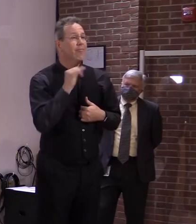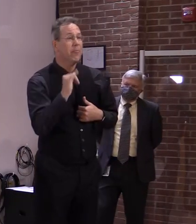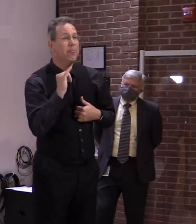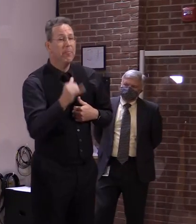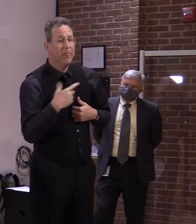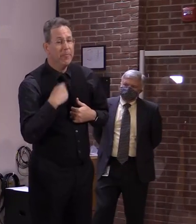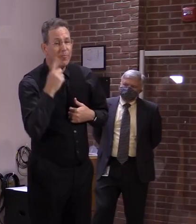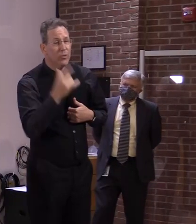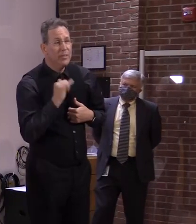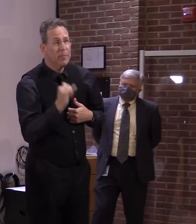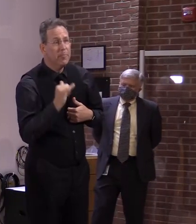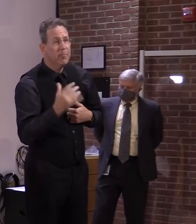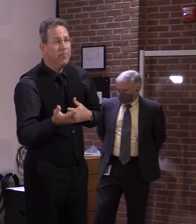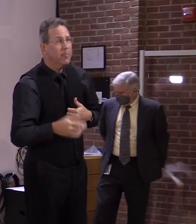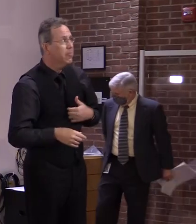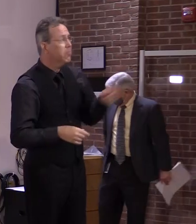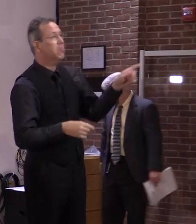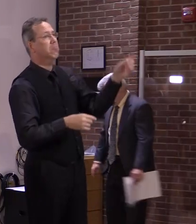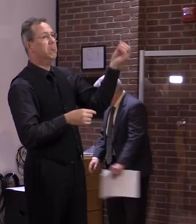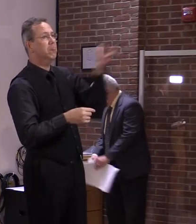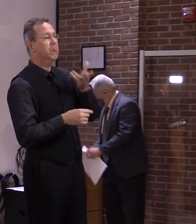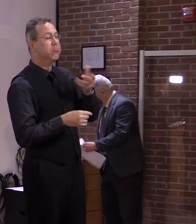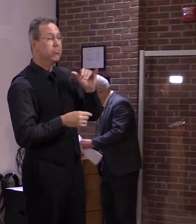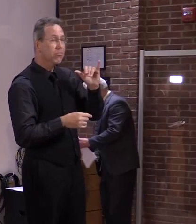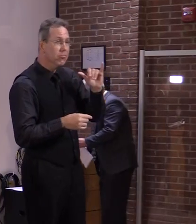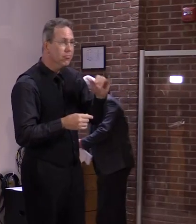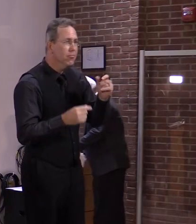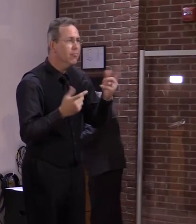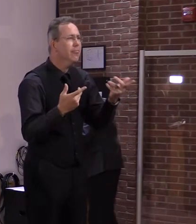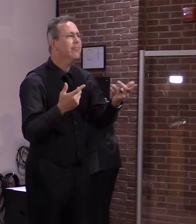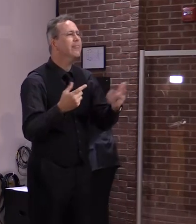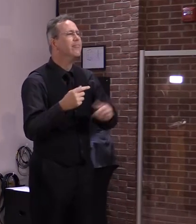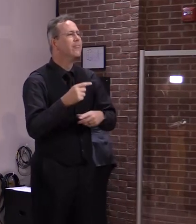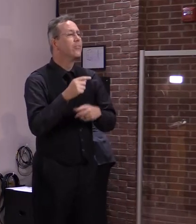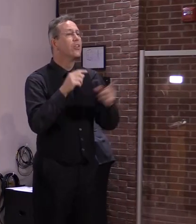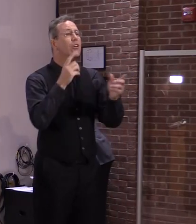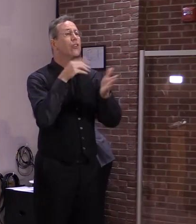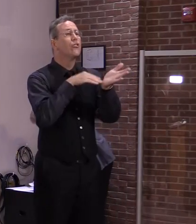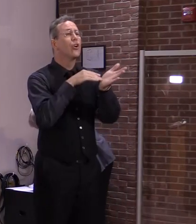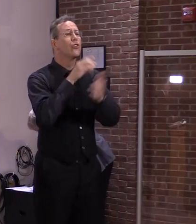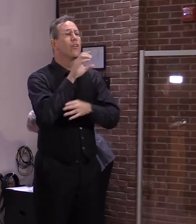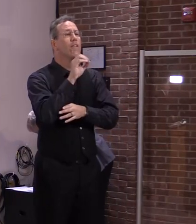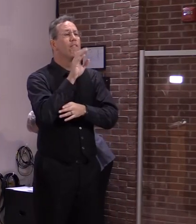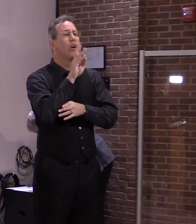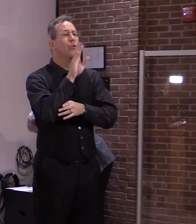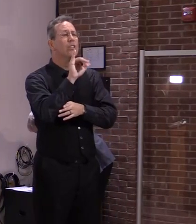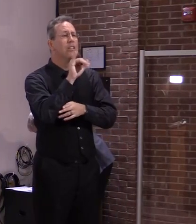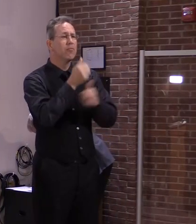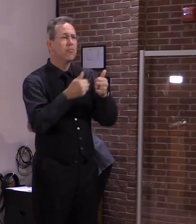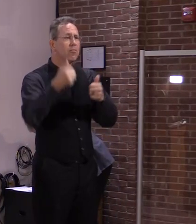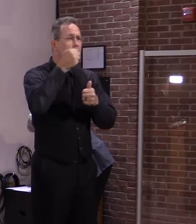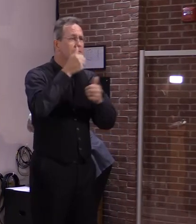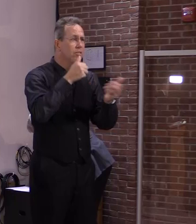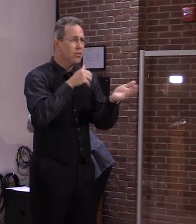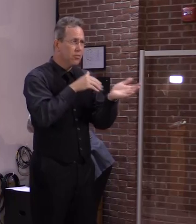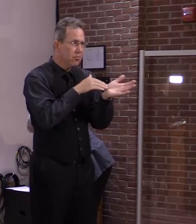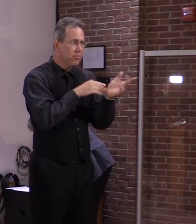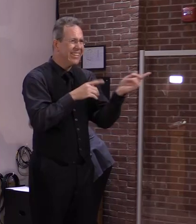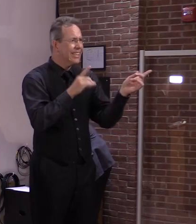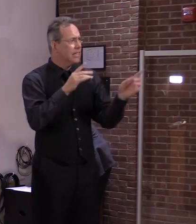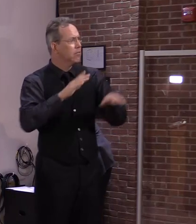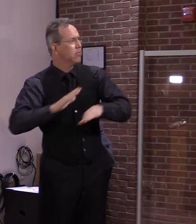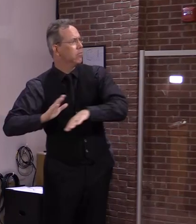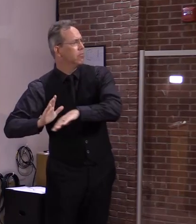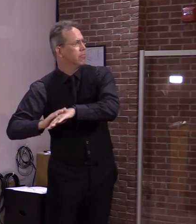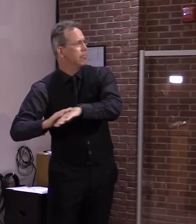of the networks about, you know, moving forward with some sort of lifting of restrictions for